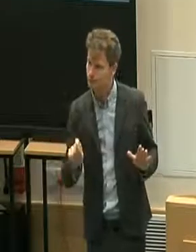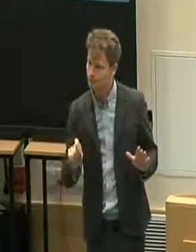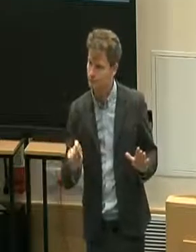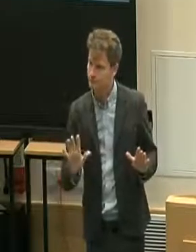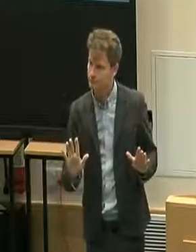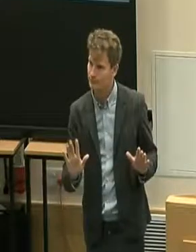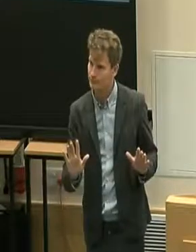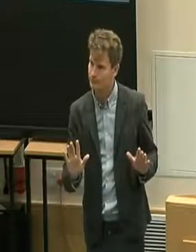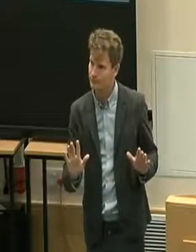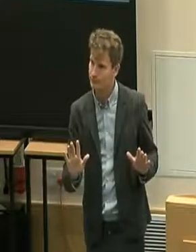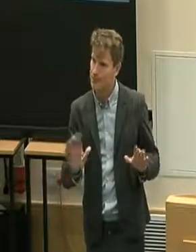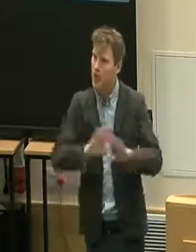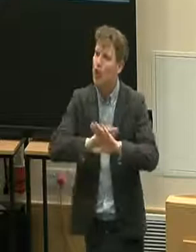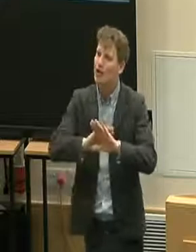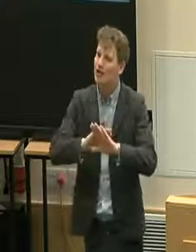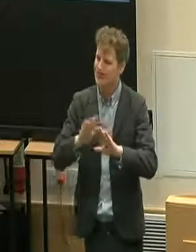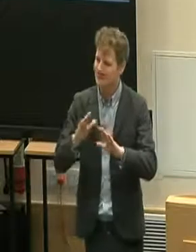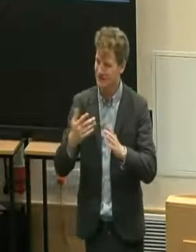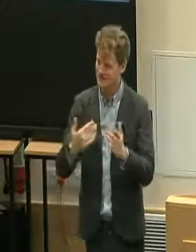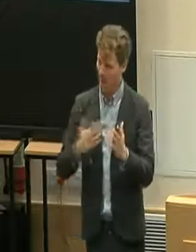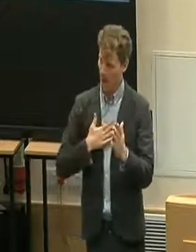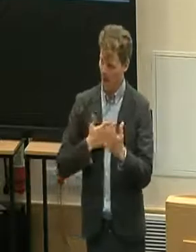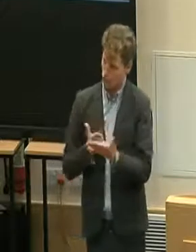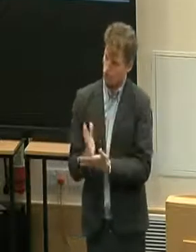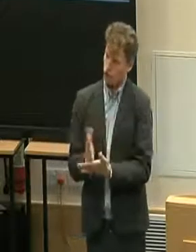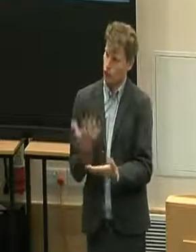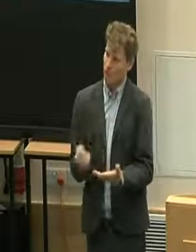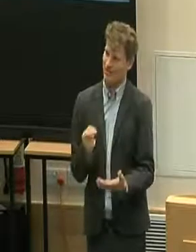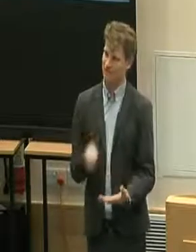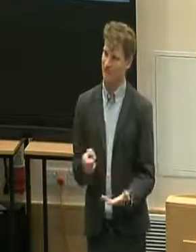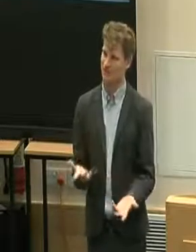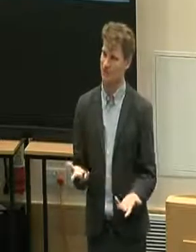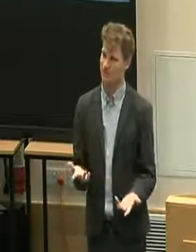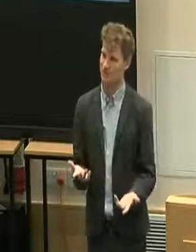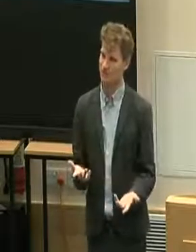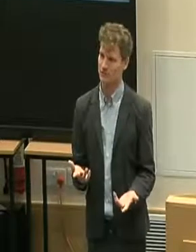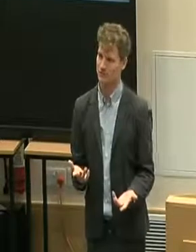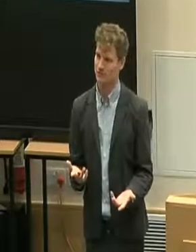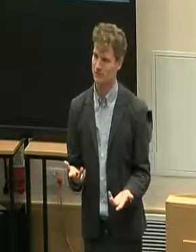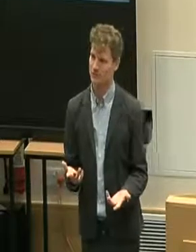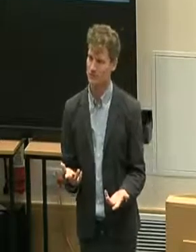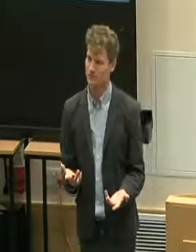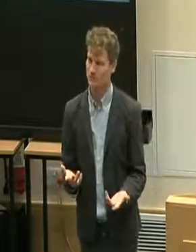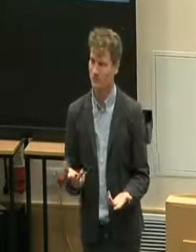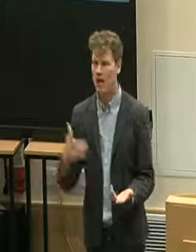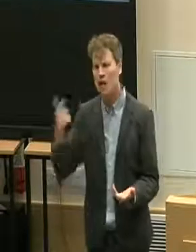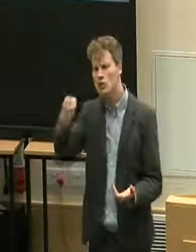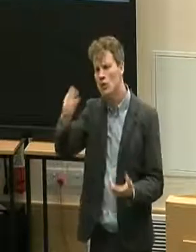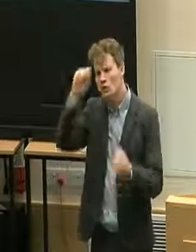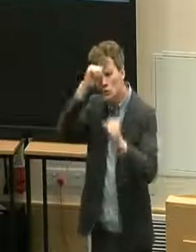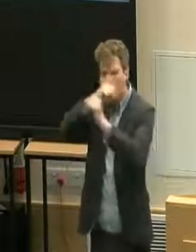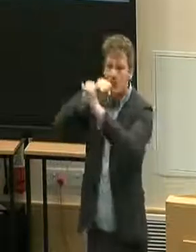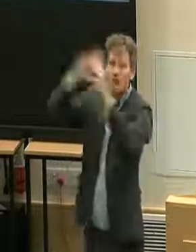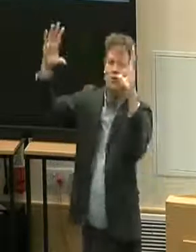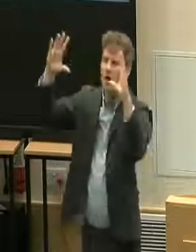if in a country you can actually meet the needs? So no one is without assistive technology, no one is without education, no one